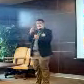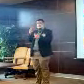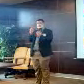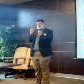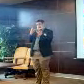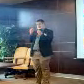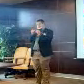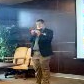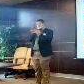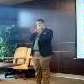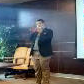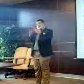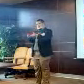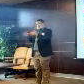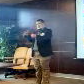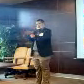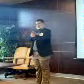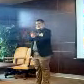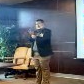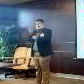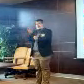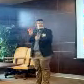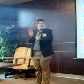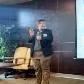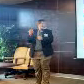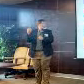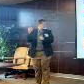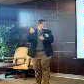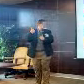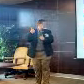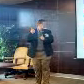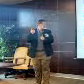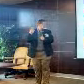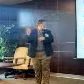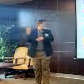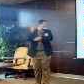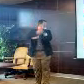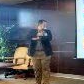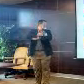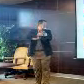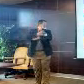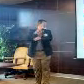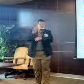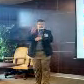deaths in our region, 49 over the past 7 days.